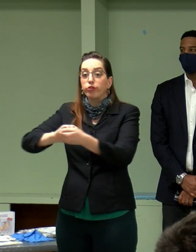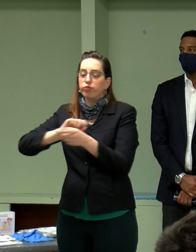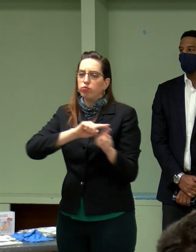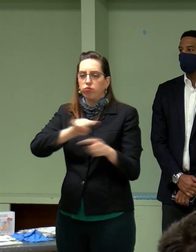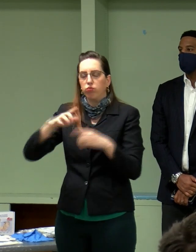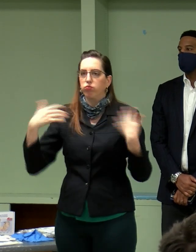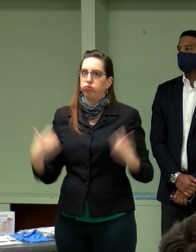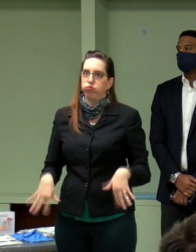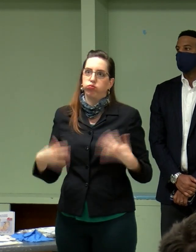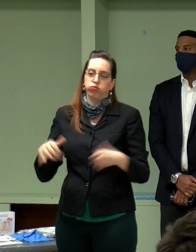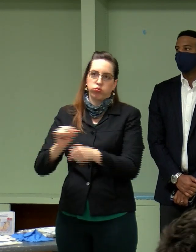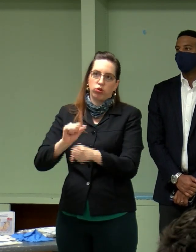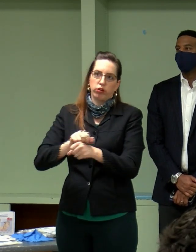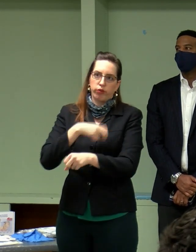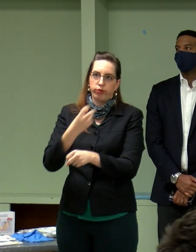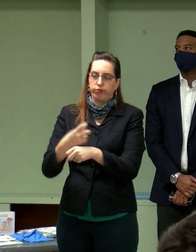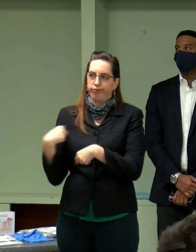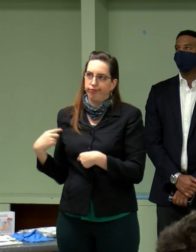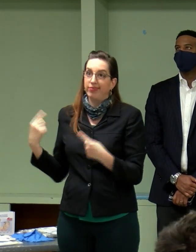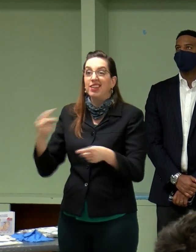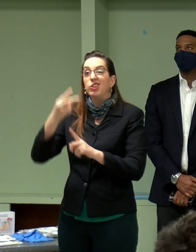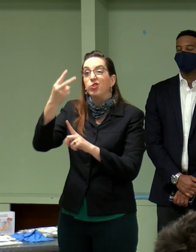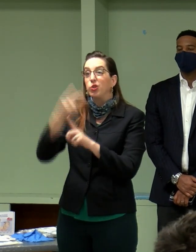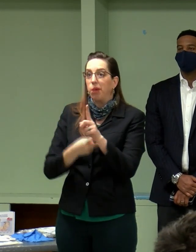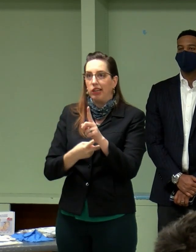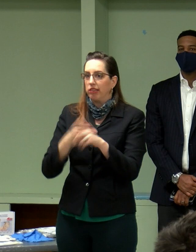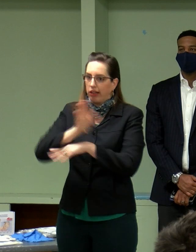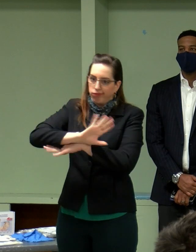work. For about 2 months now, they have been on the job